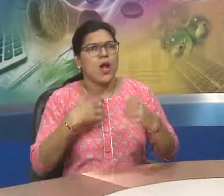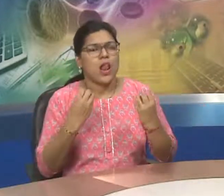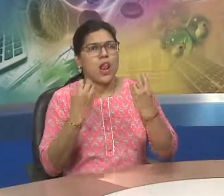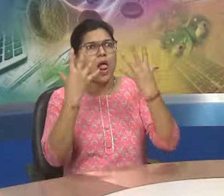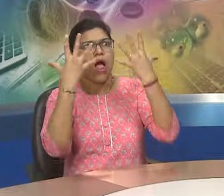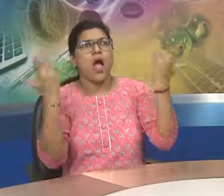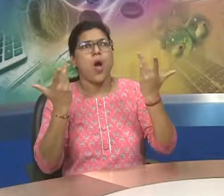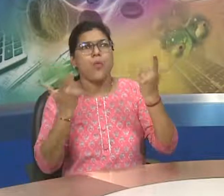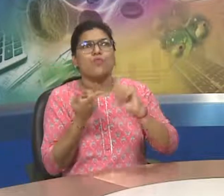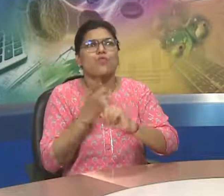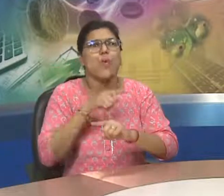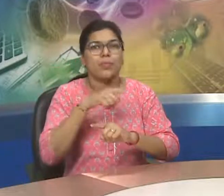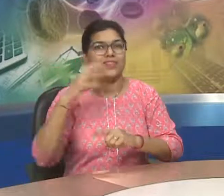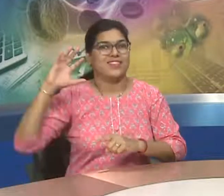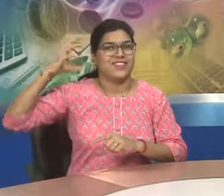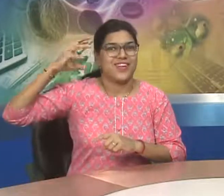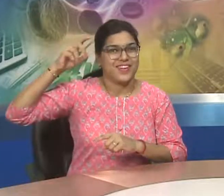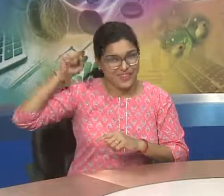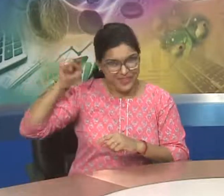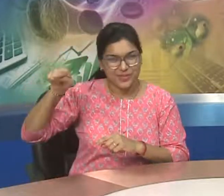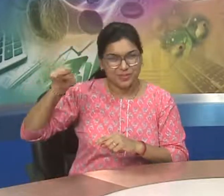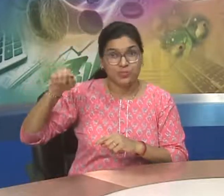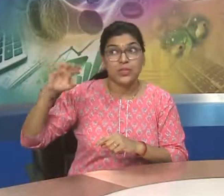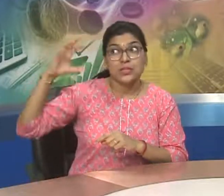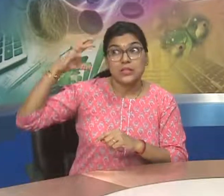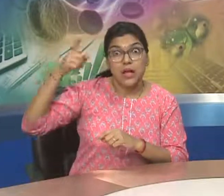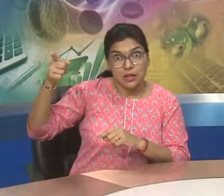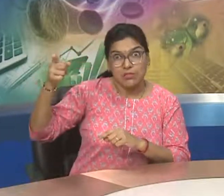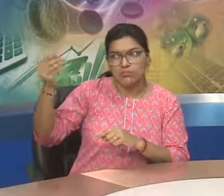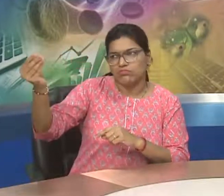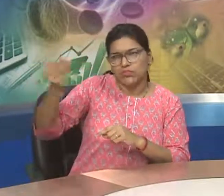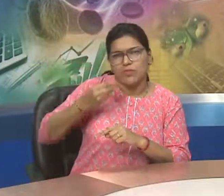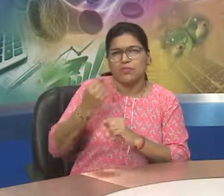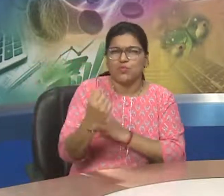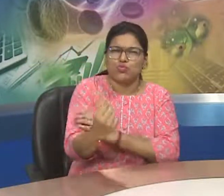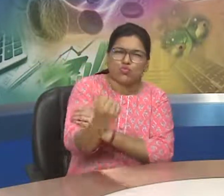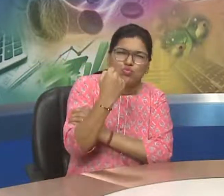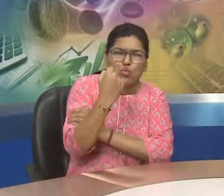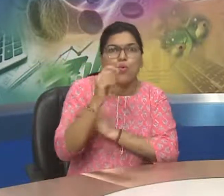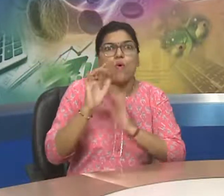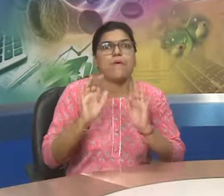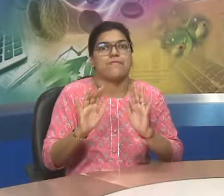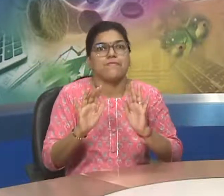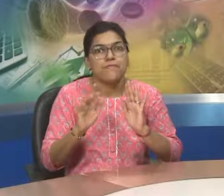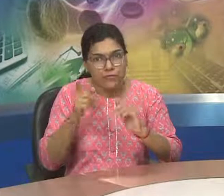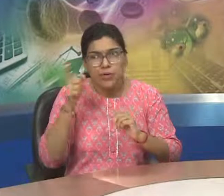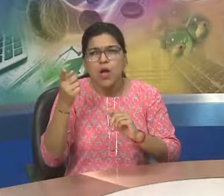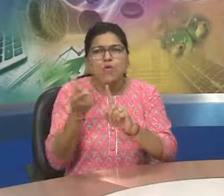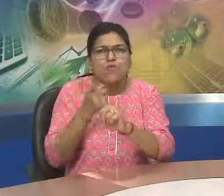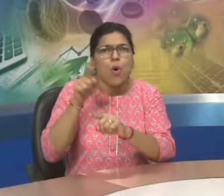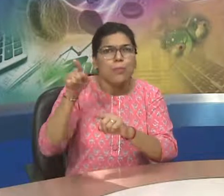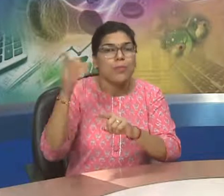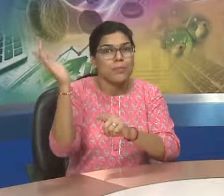sun. It is the ultimate source of